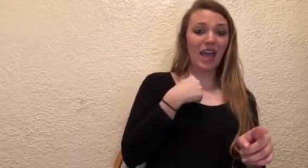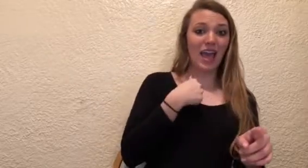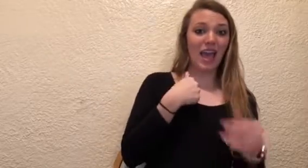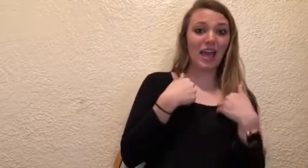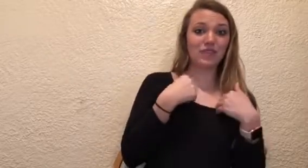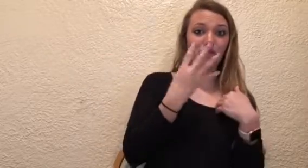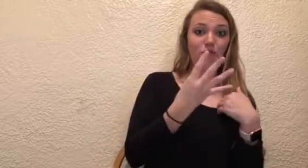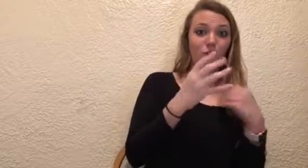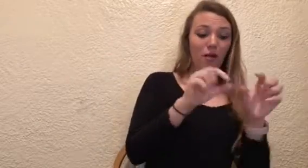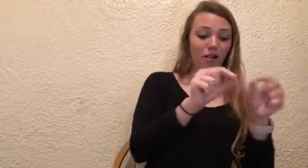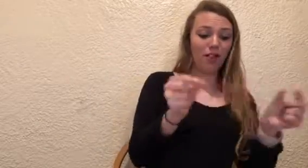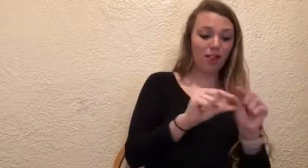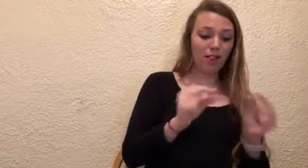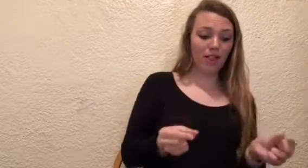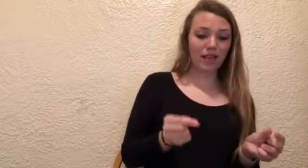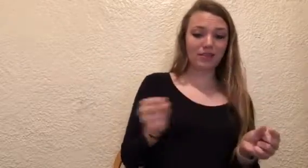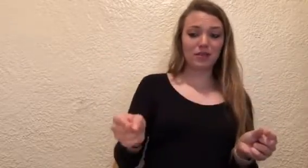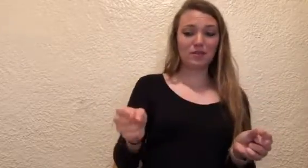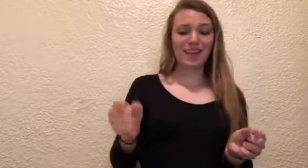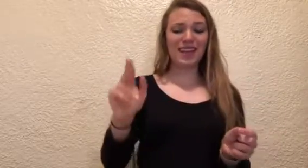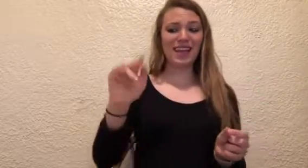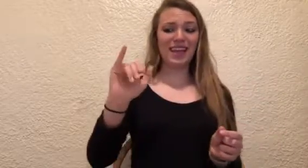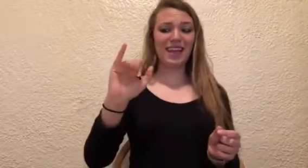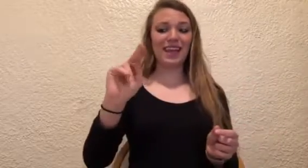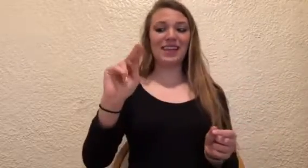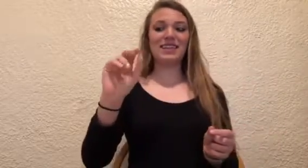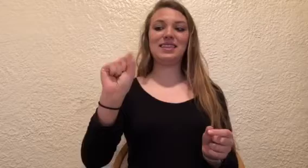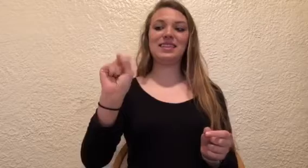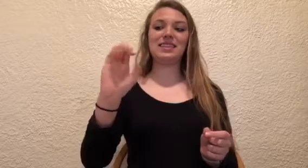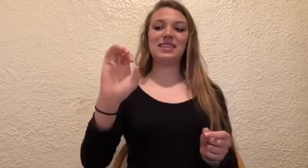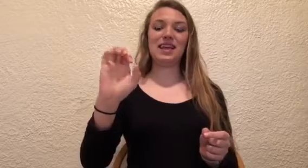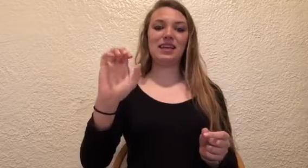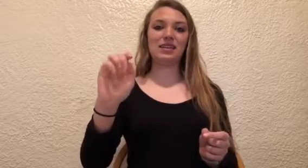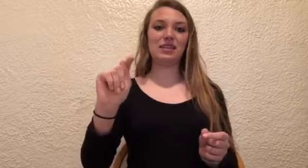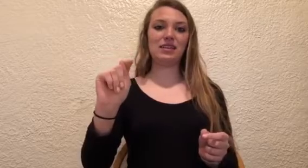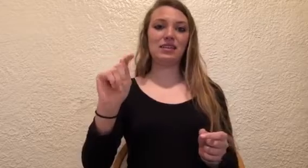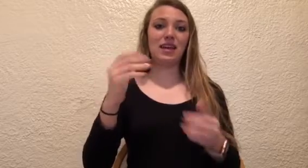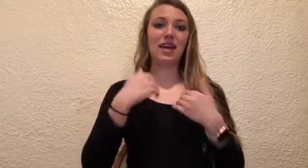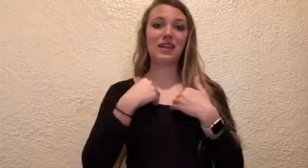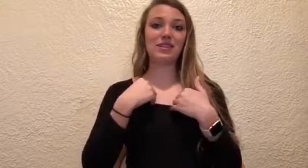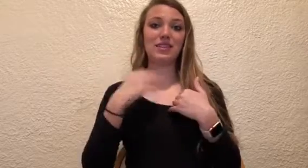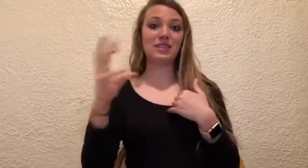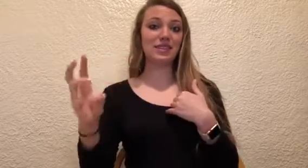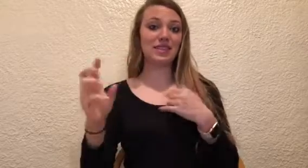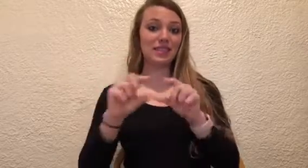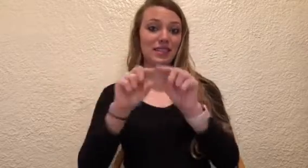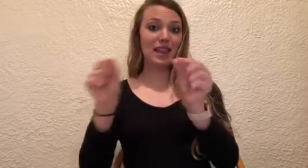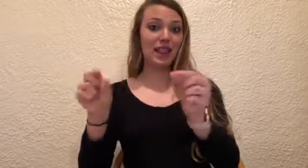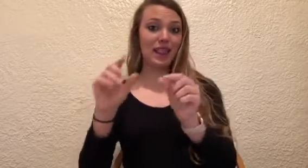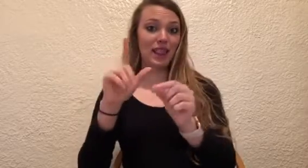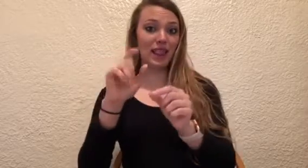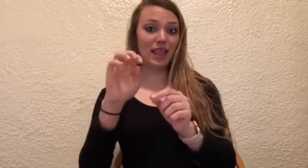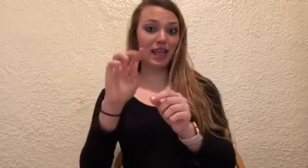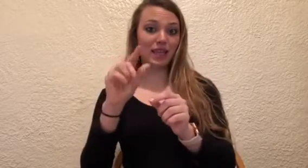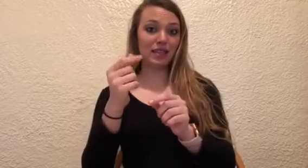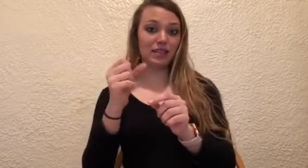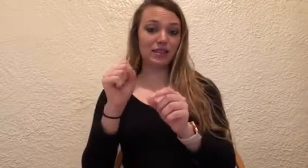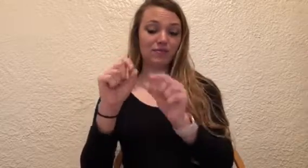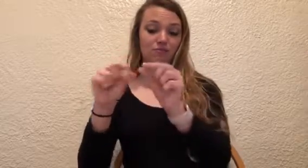4. Does anyone want to add to what Isabel is saying? Isabel, would you choose someone, please?